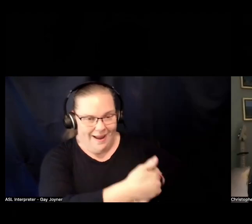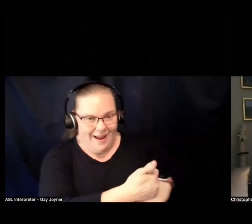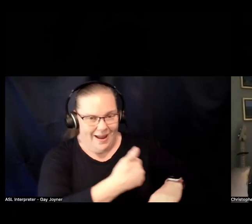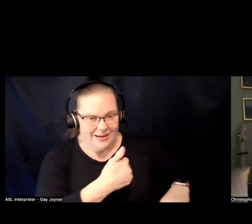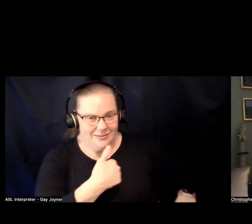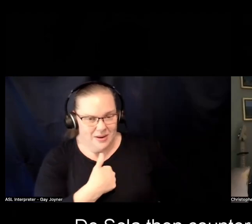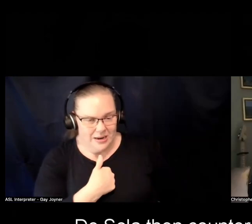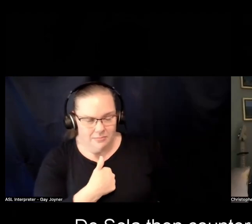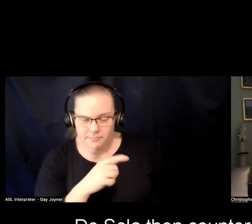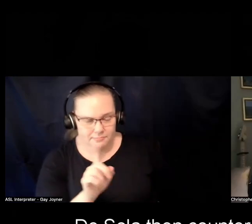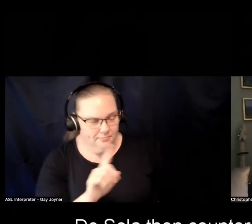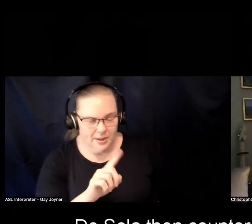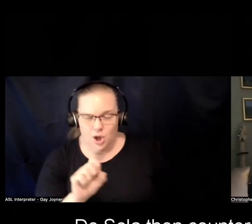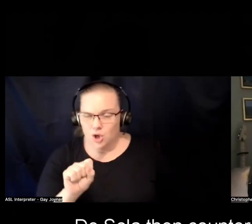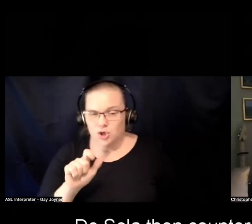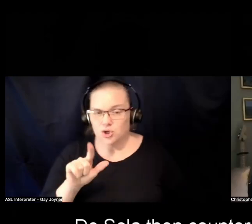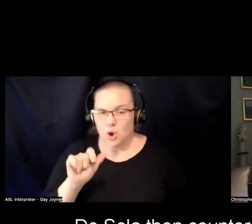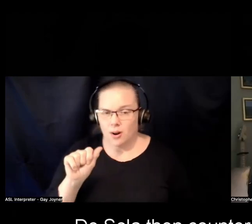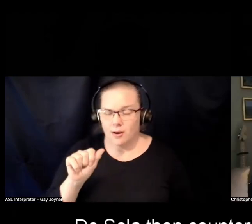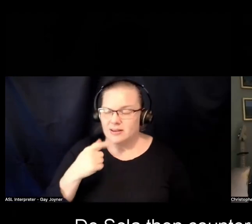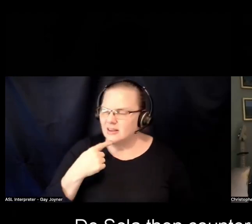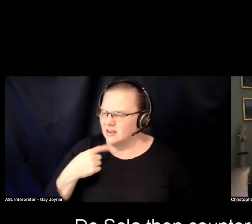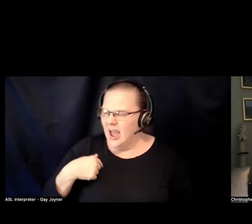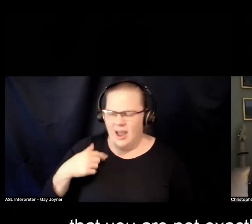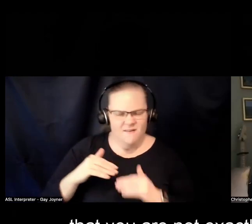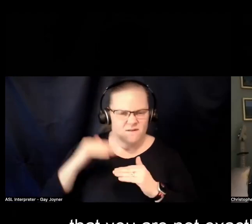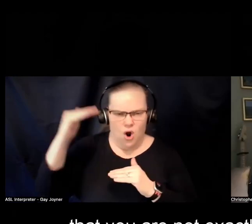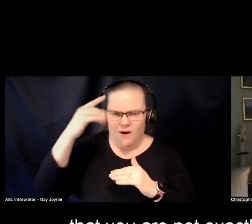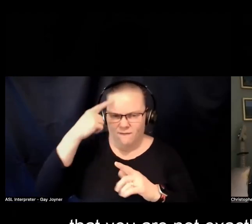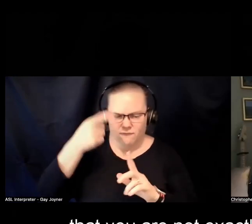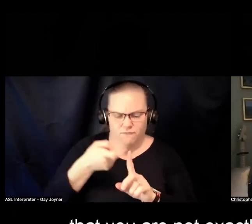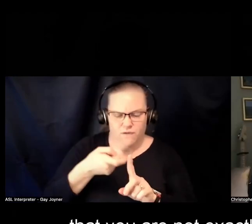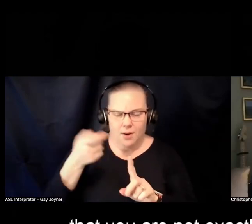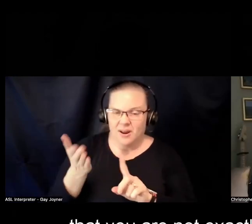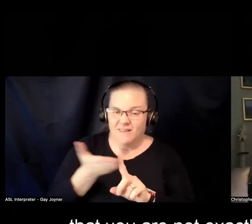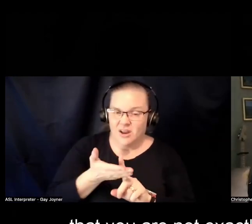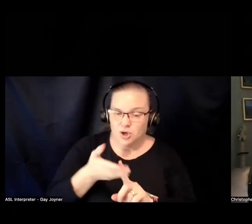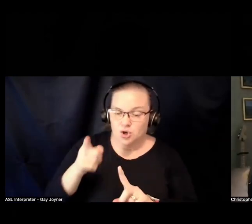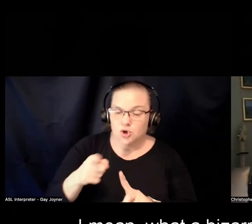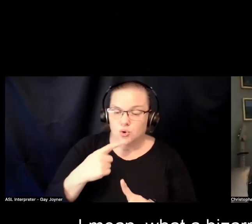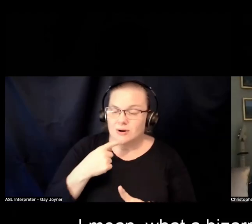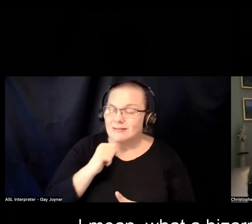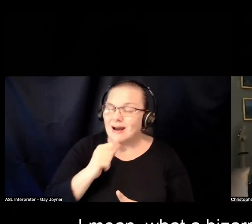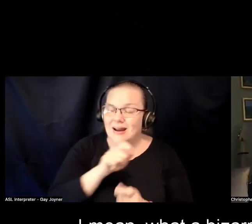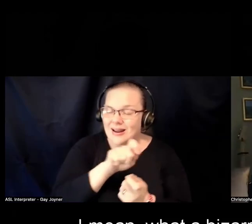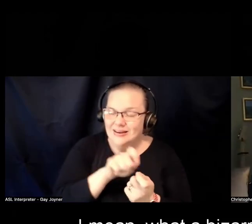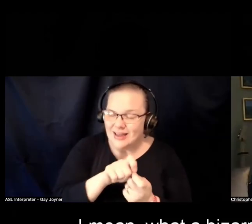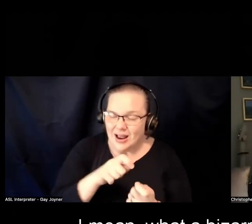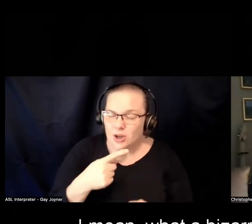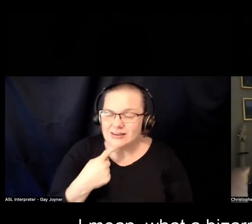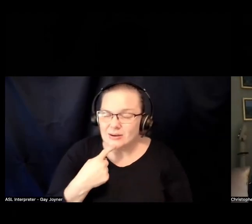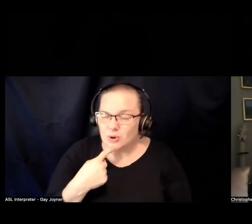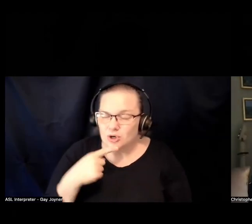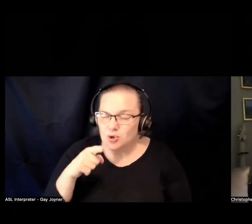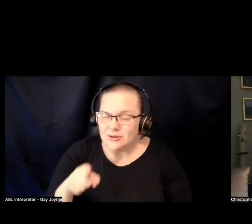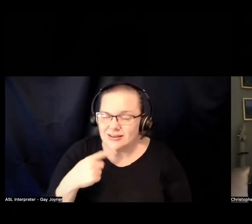me." De Sola then countered, "I am far from convinced that you are not exactly who I think you are." I mean, what a bizarre thing that was